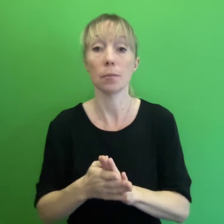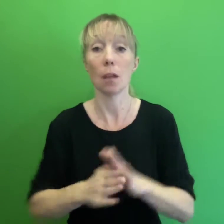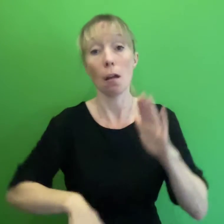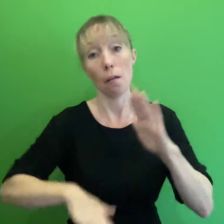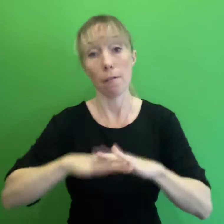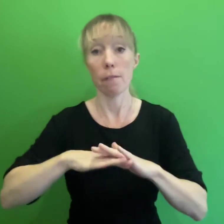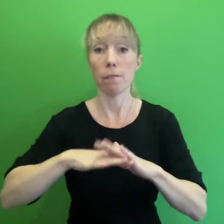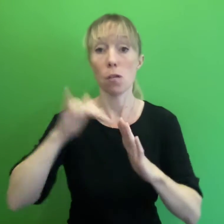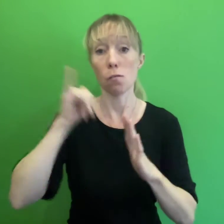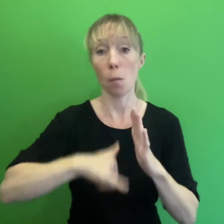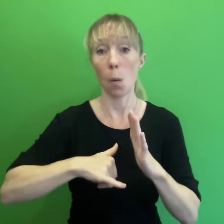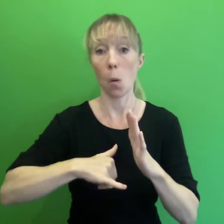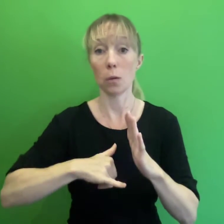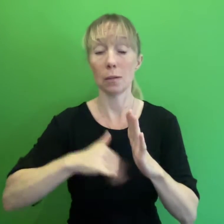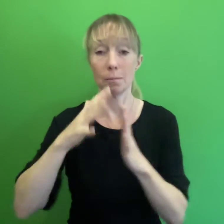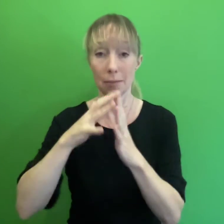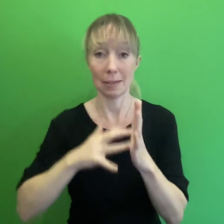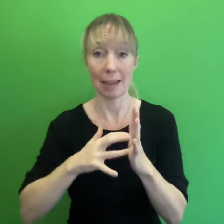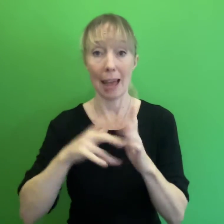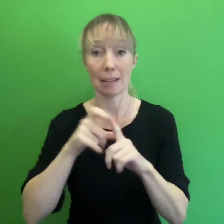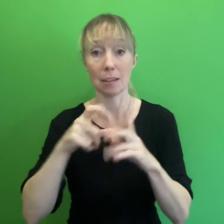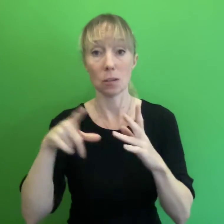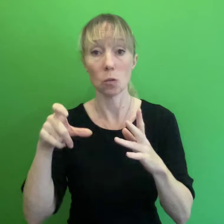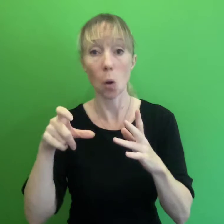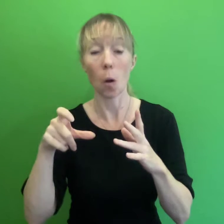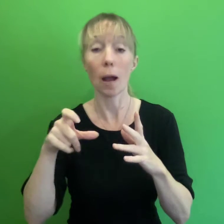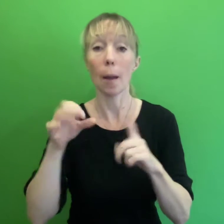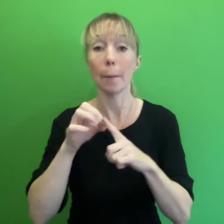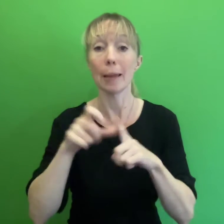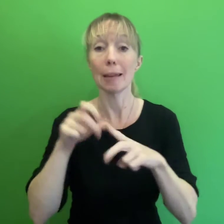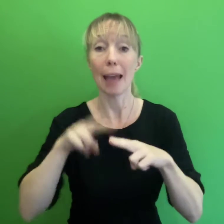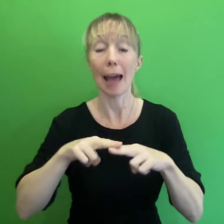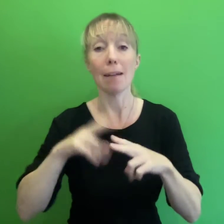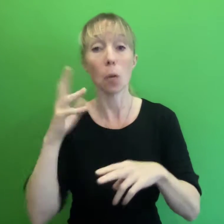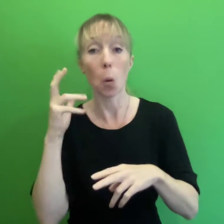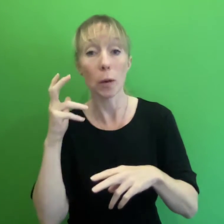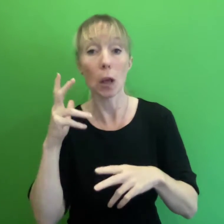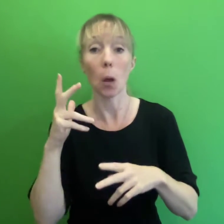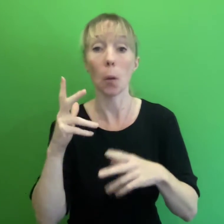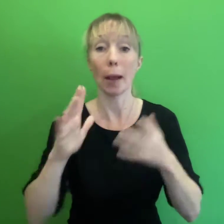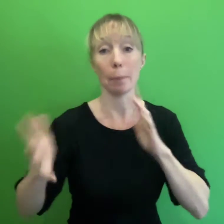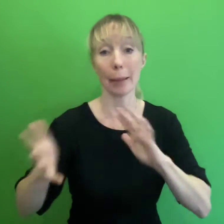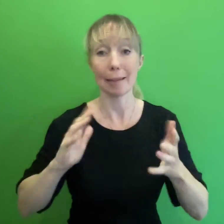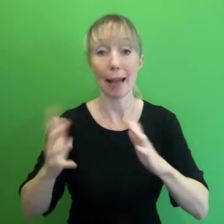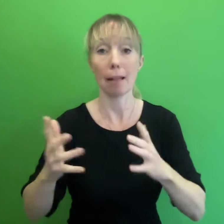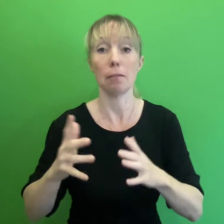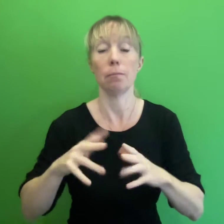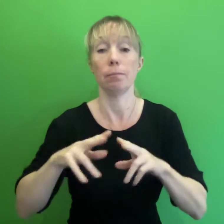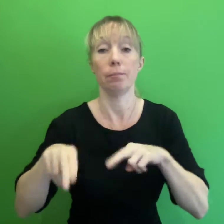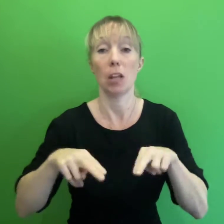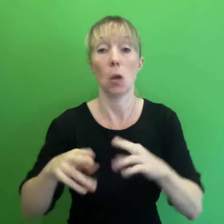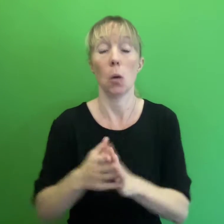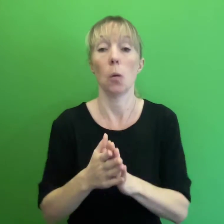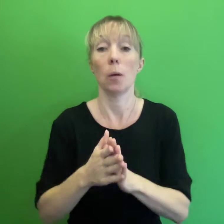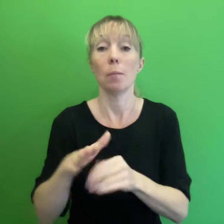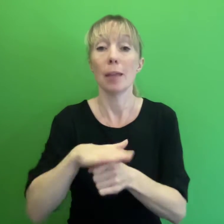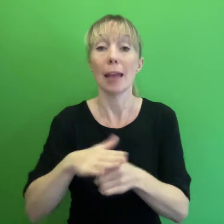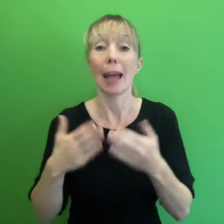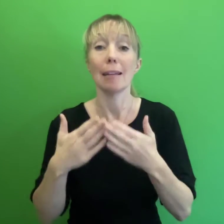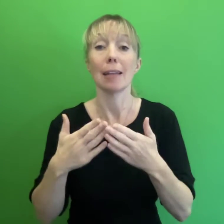report, text, doc and PDF, audio and BSL video. Case study, text, doc